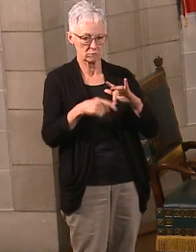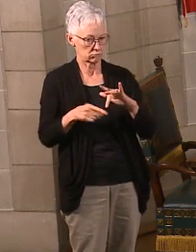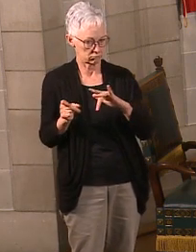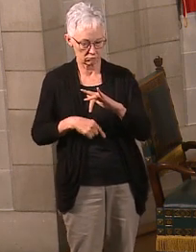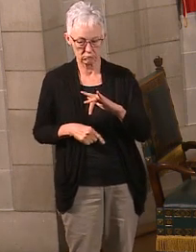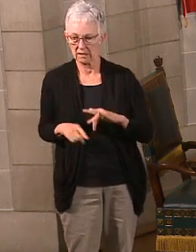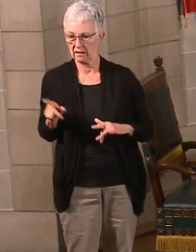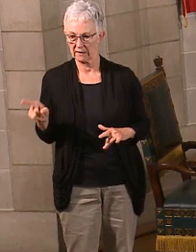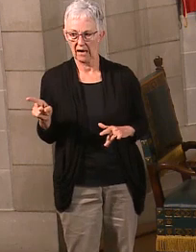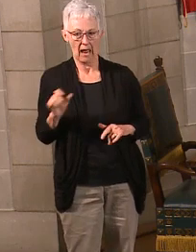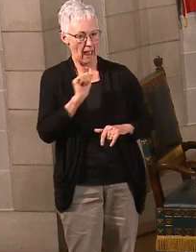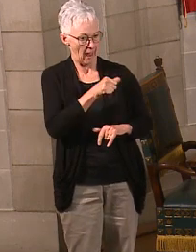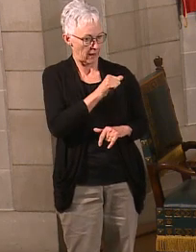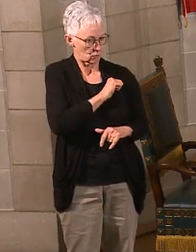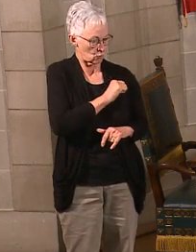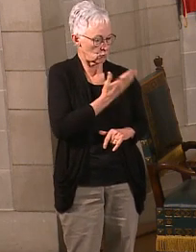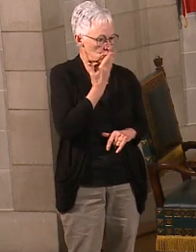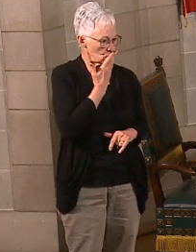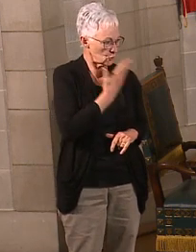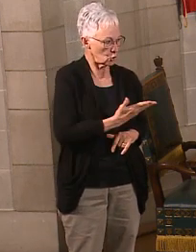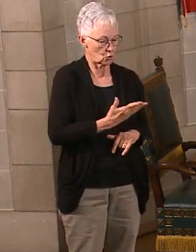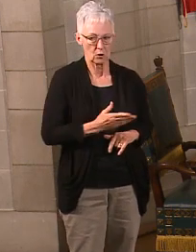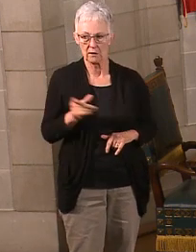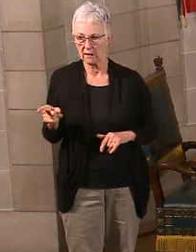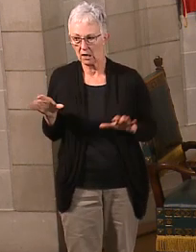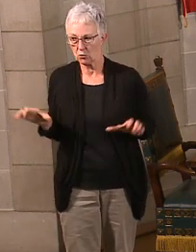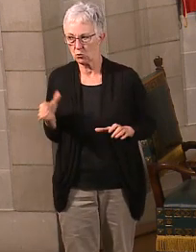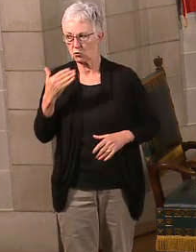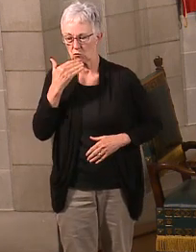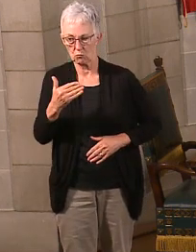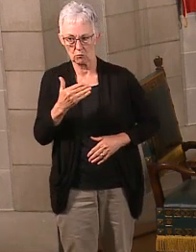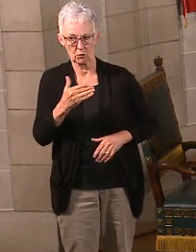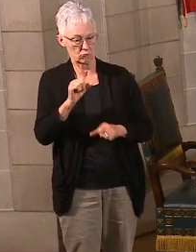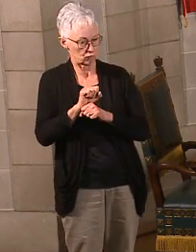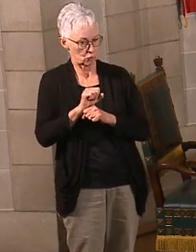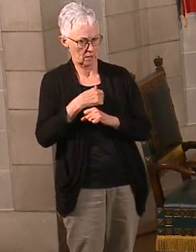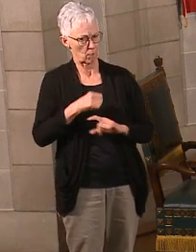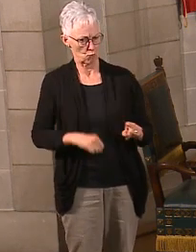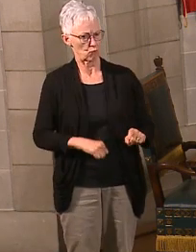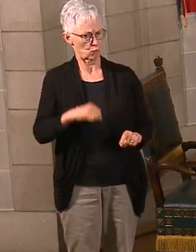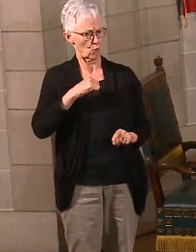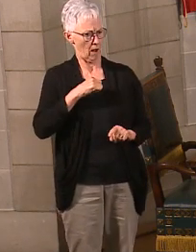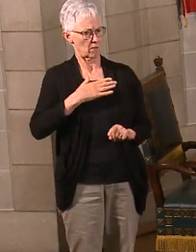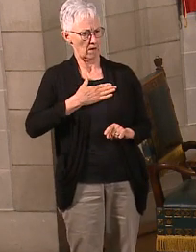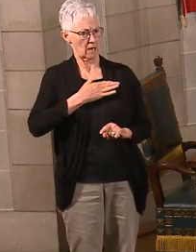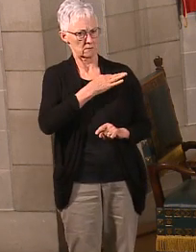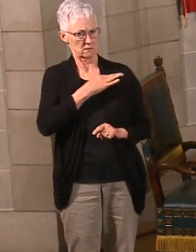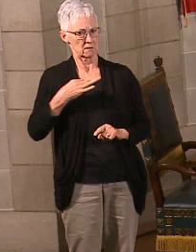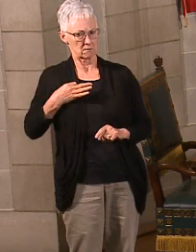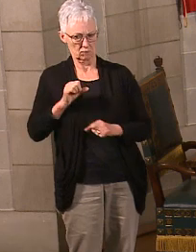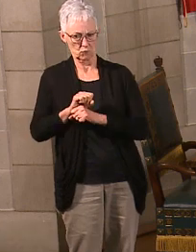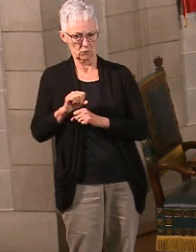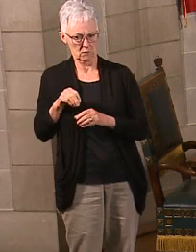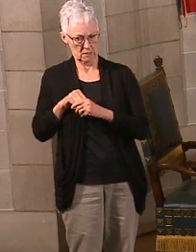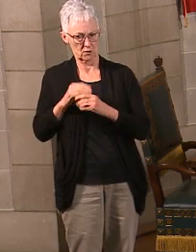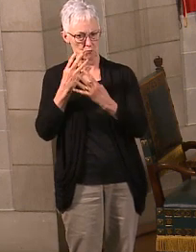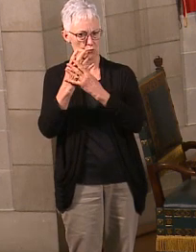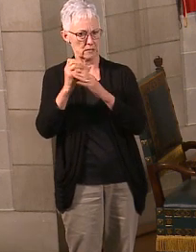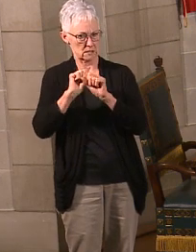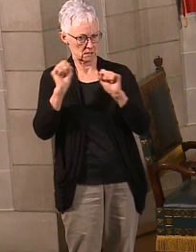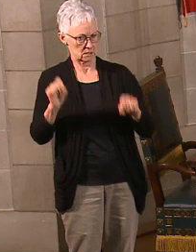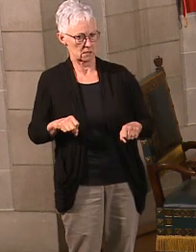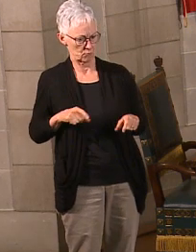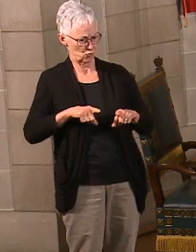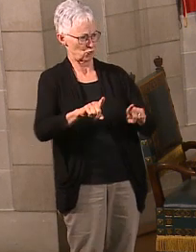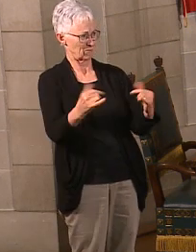can't tell you how proud I am of them and how much I appreciate everything that they do in this most difficult situation,